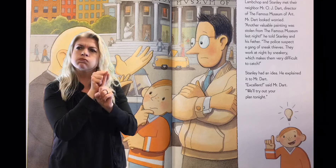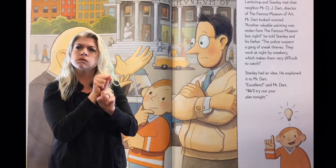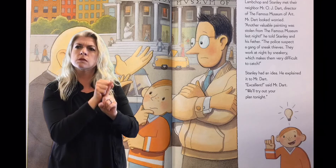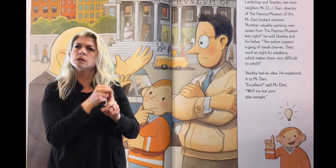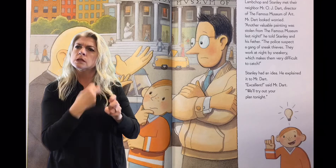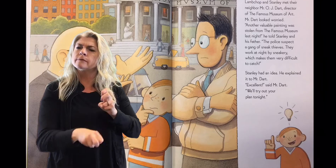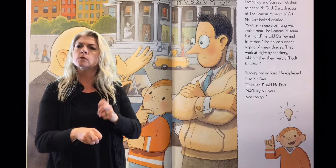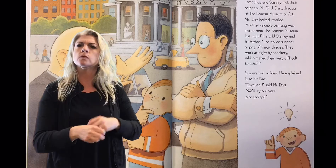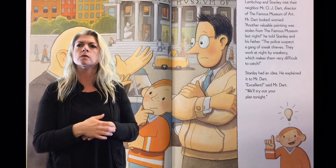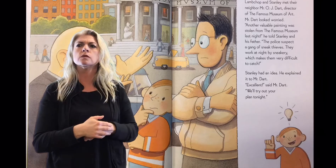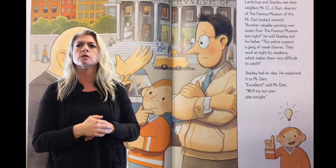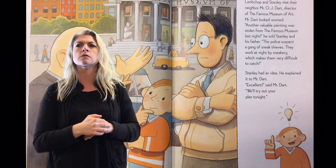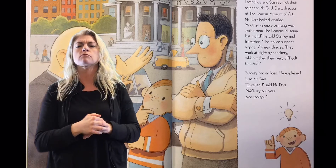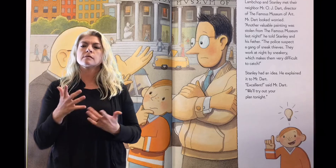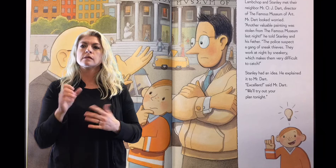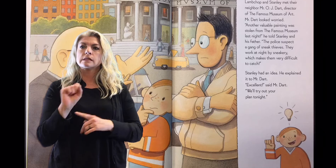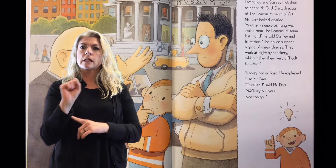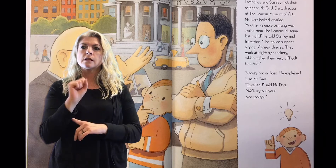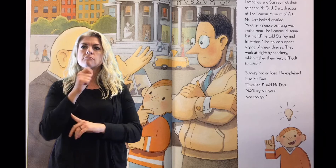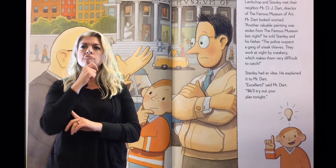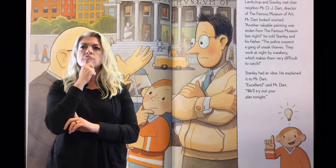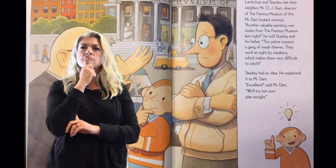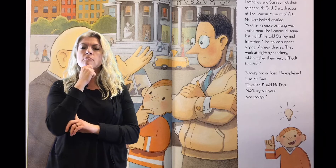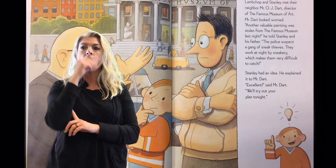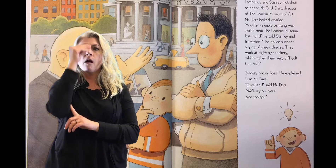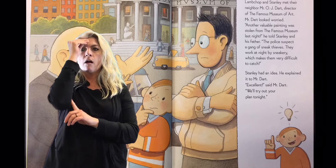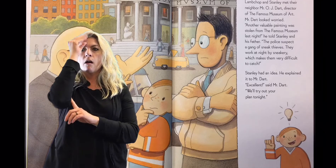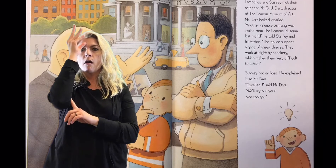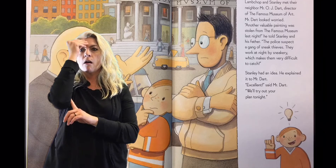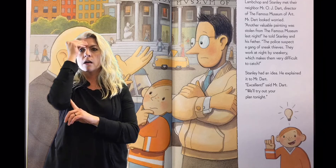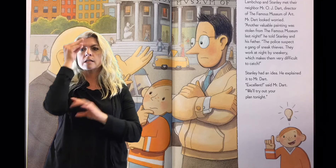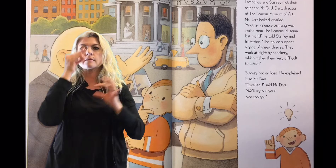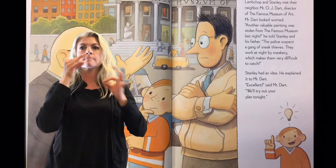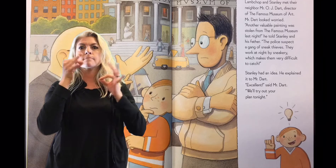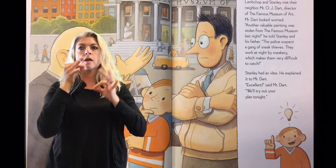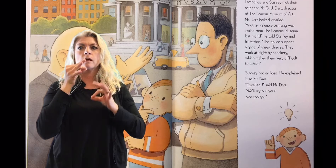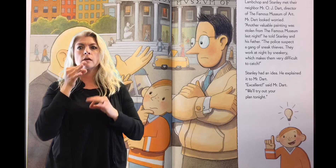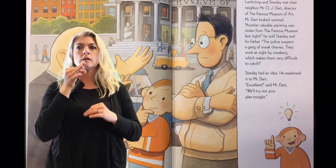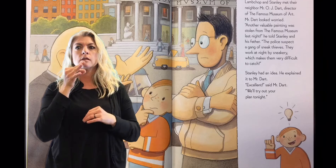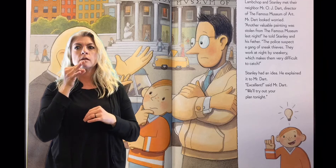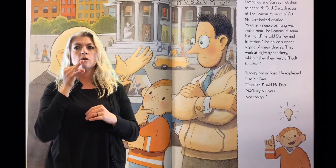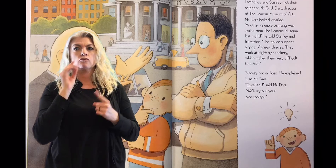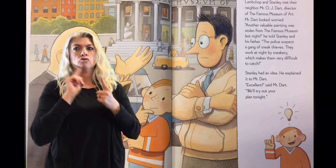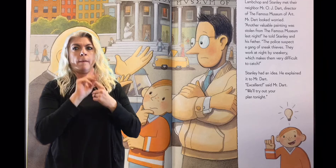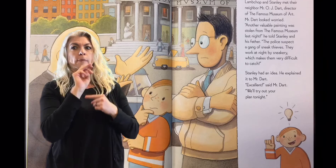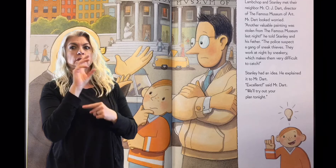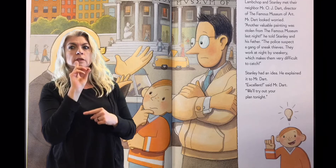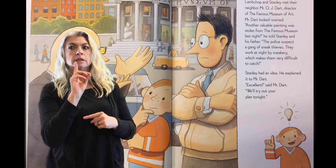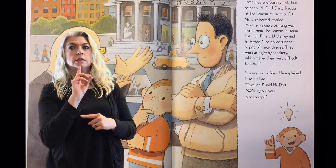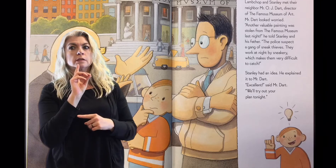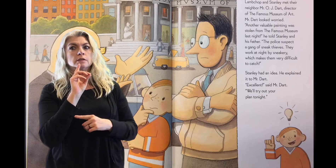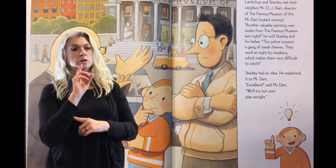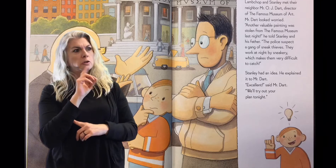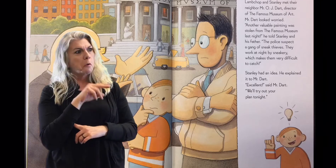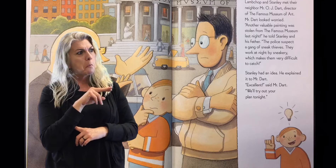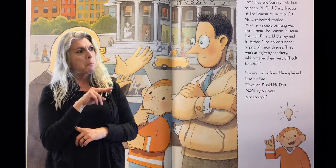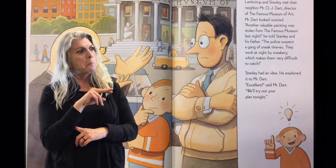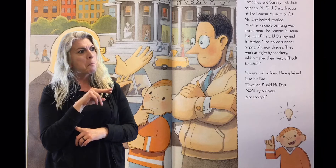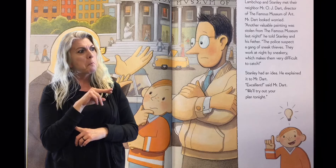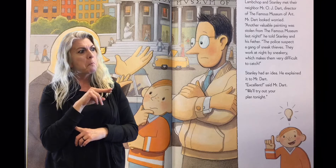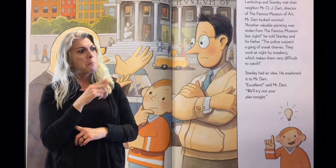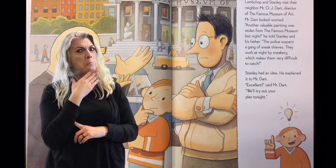sneakery, which makes them very difficult to catch." Stanley had an idea. he explained it to Mr.